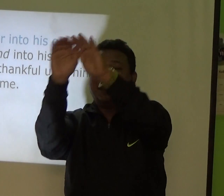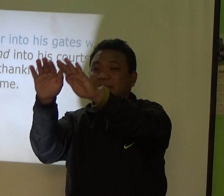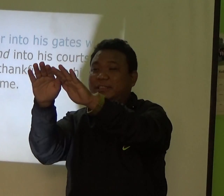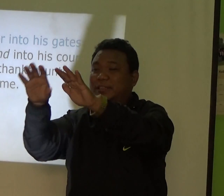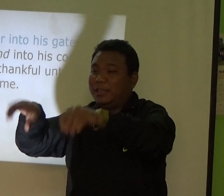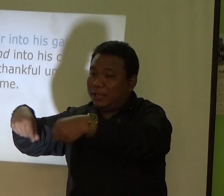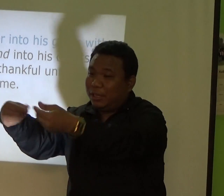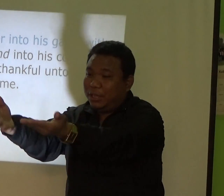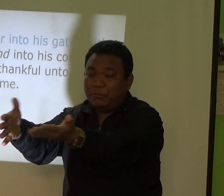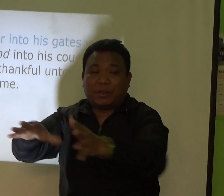blessing. Giving,